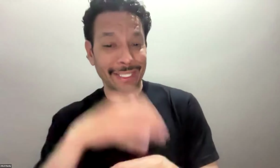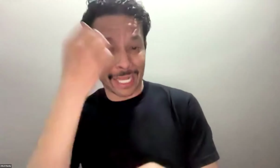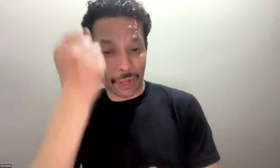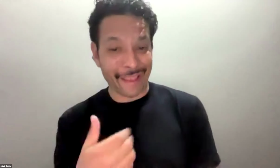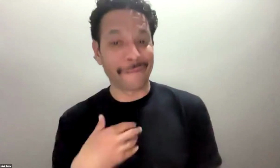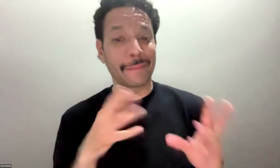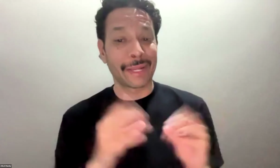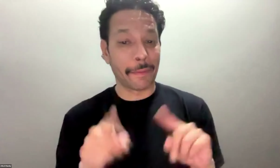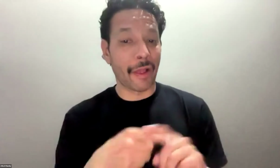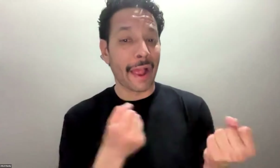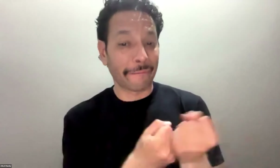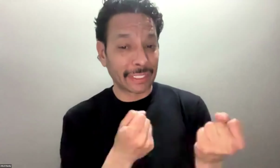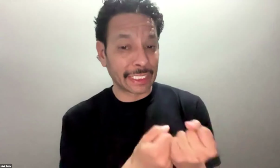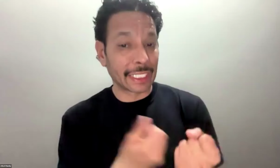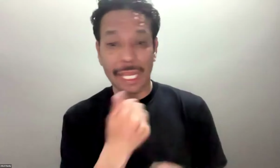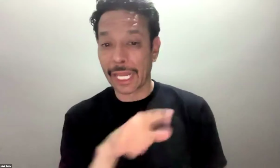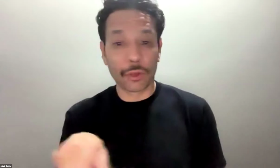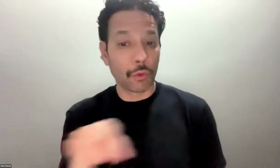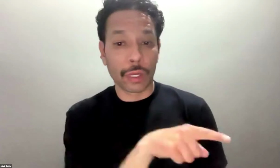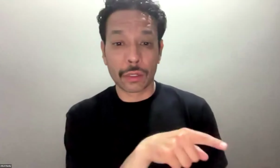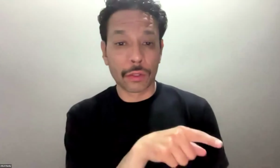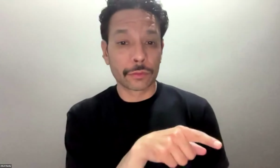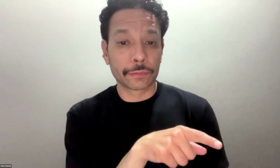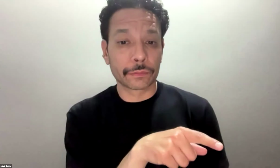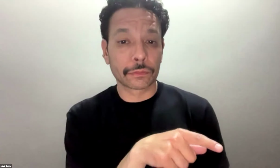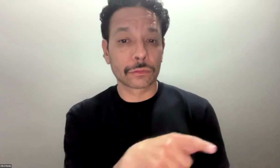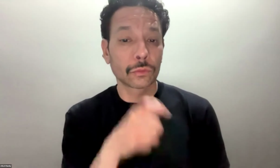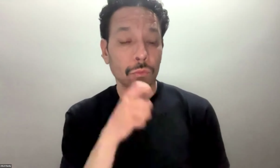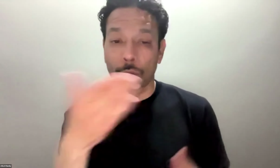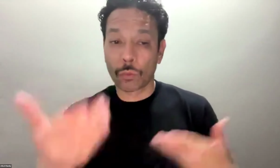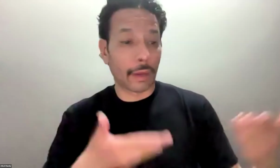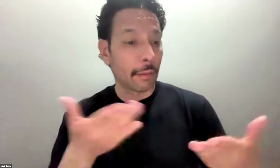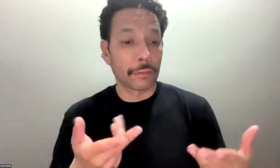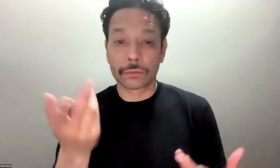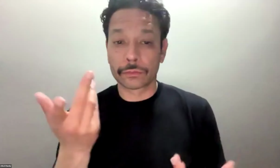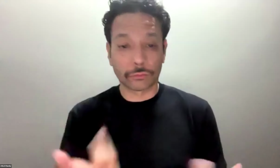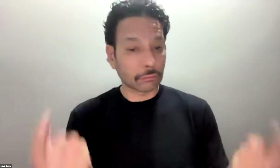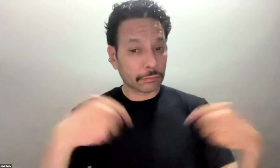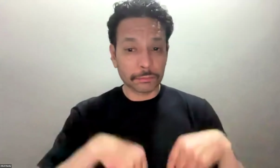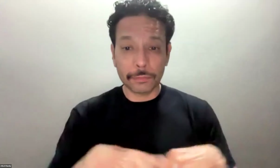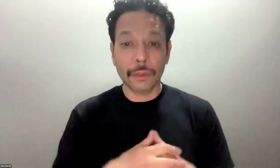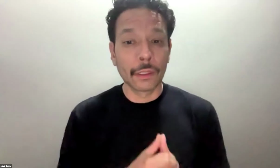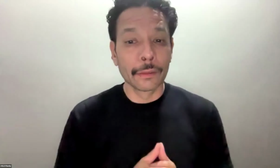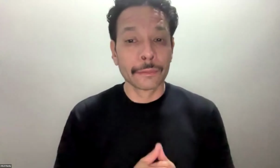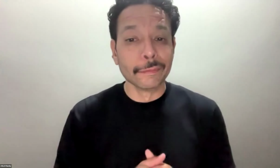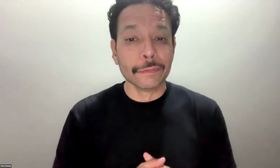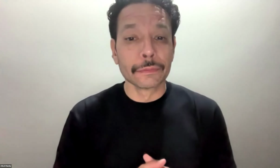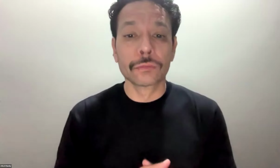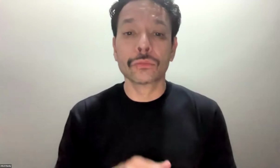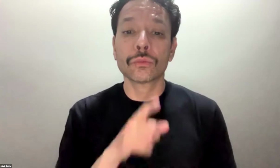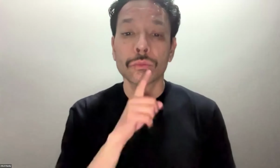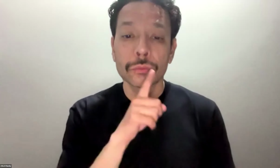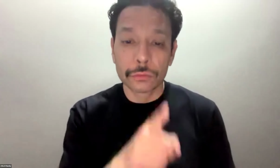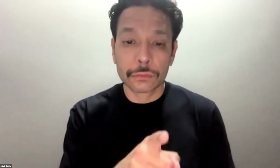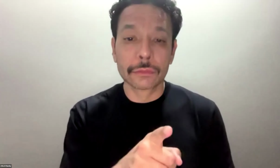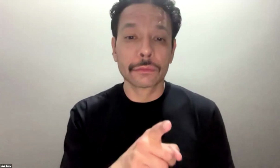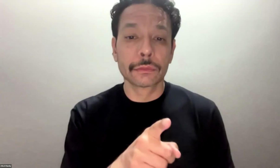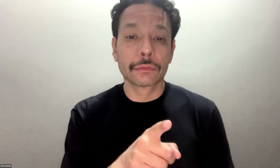meetings about advocacy. Anybody is welcome to join. Those are really a lot